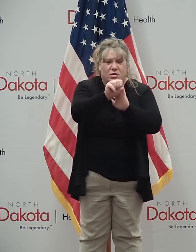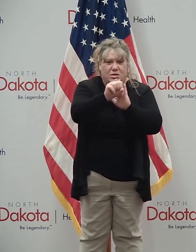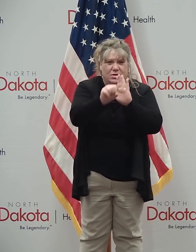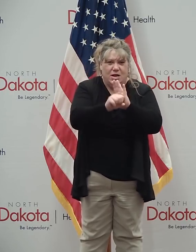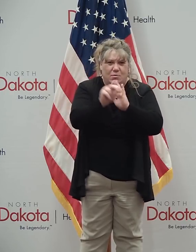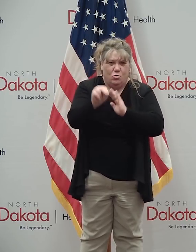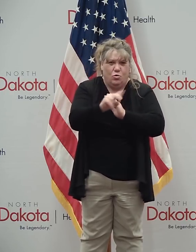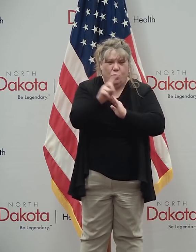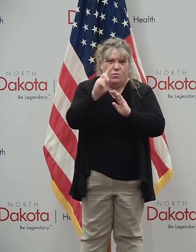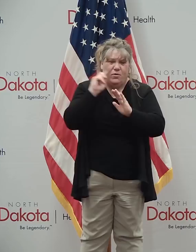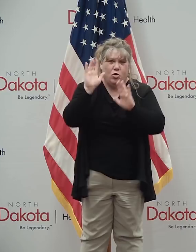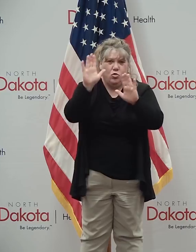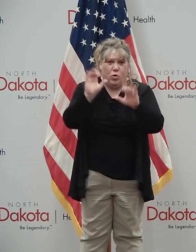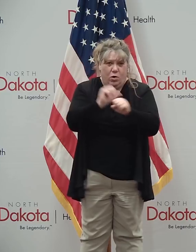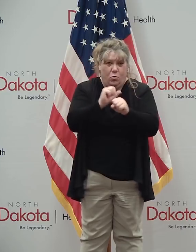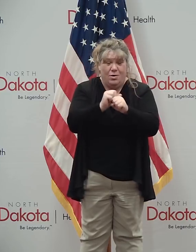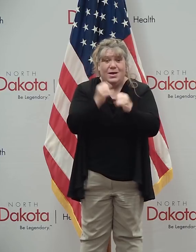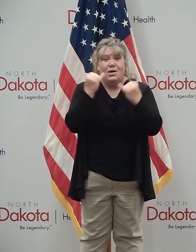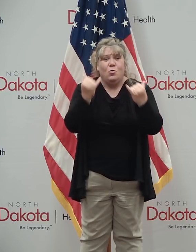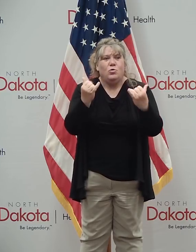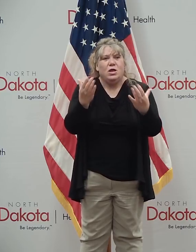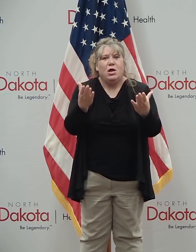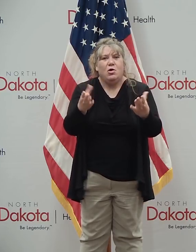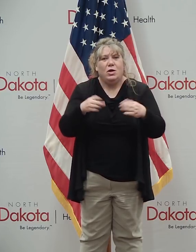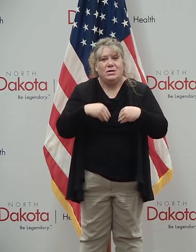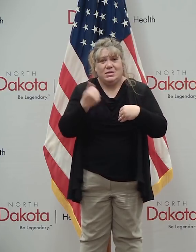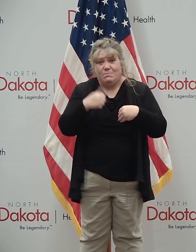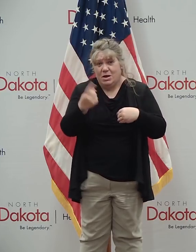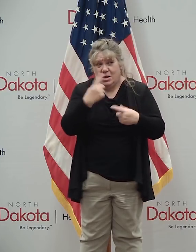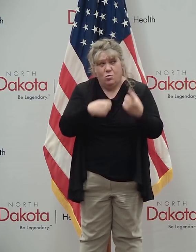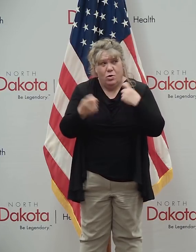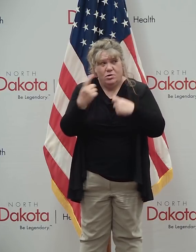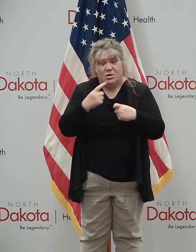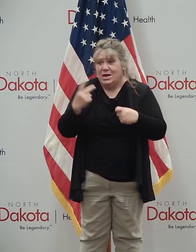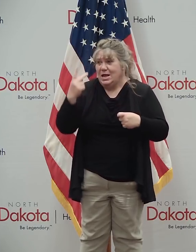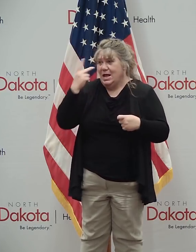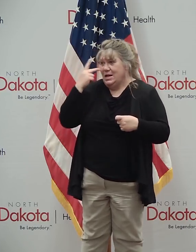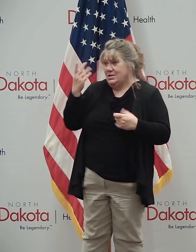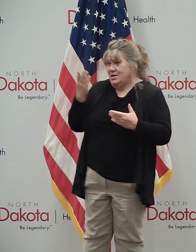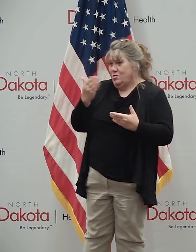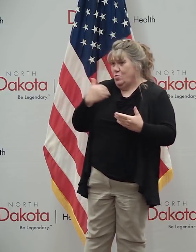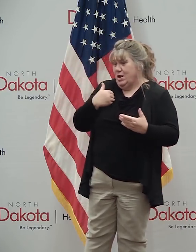doing. We'll stand now for questions. And again, I see we've got